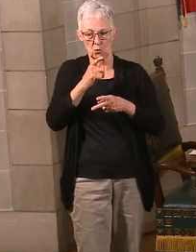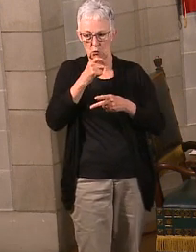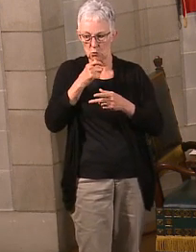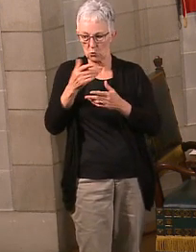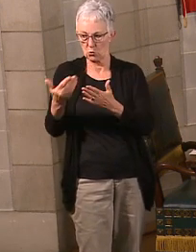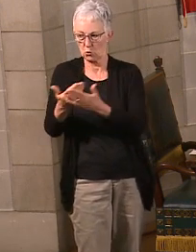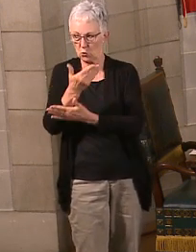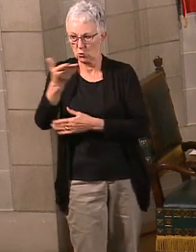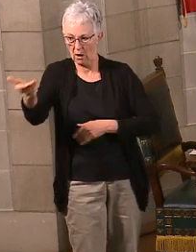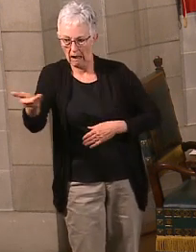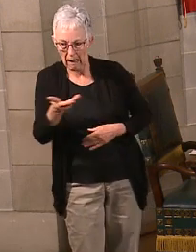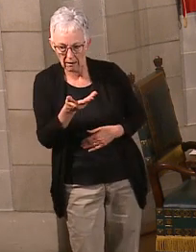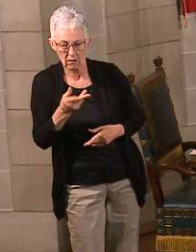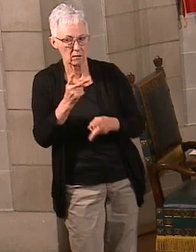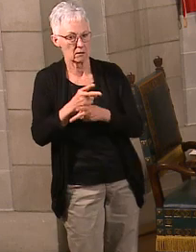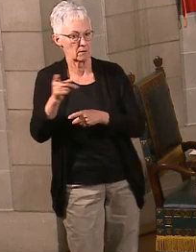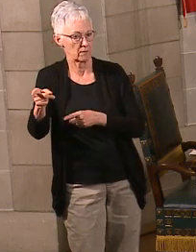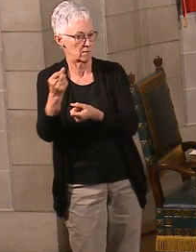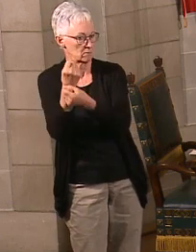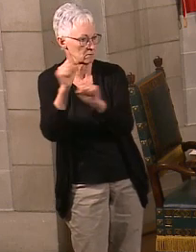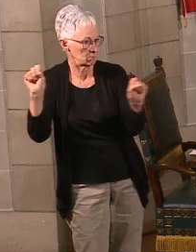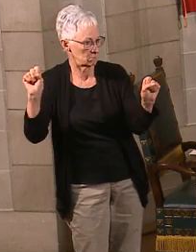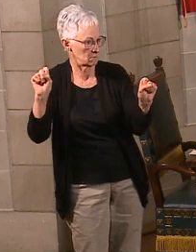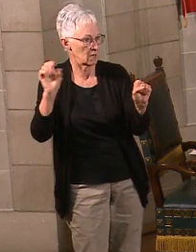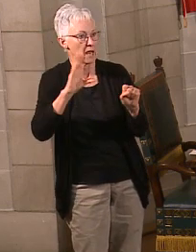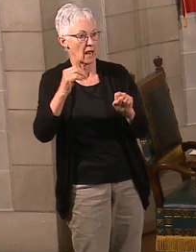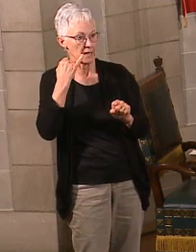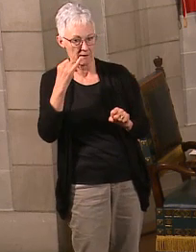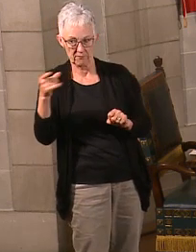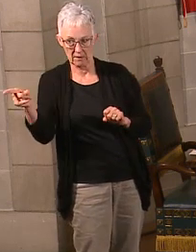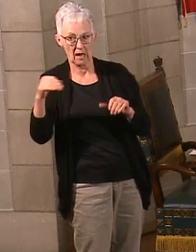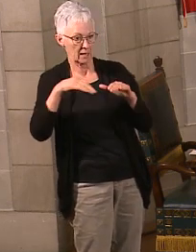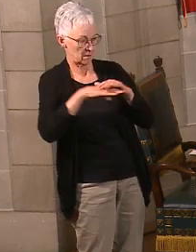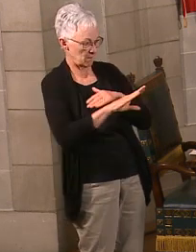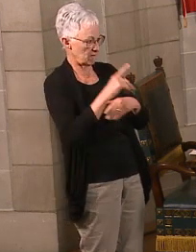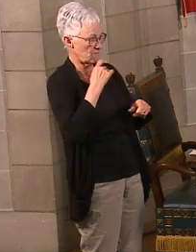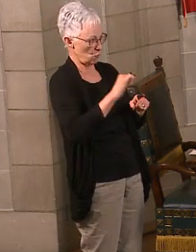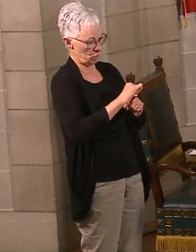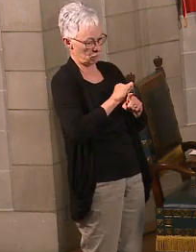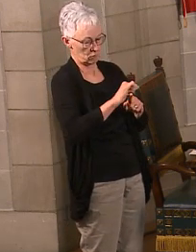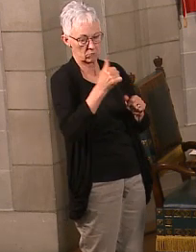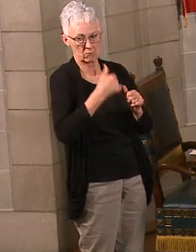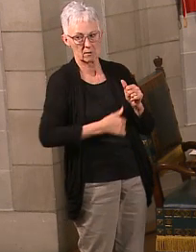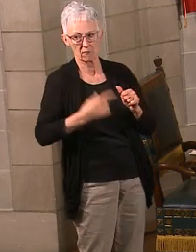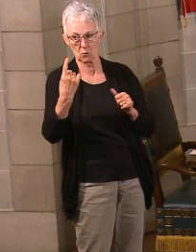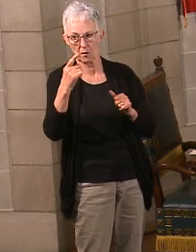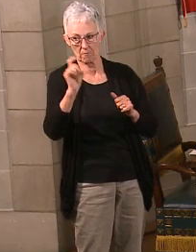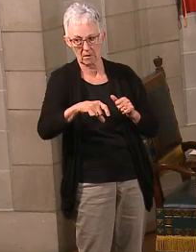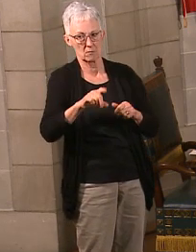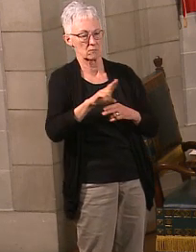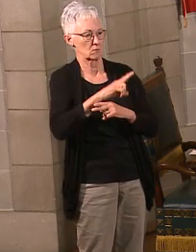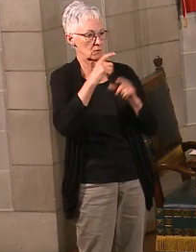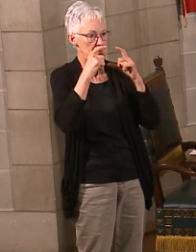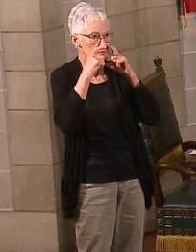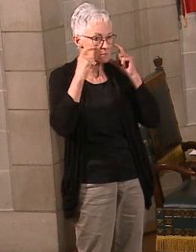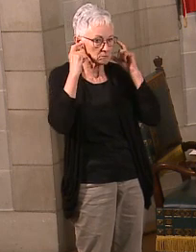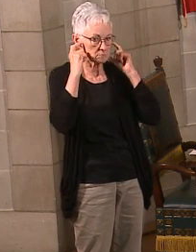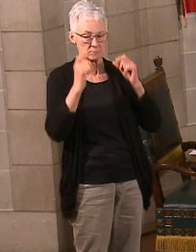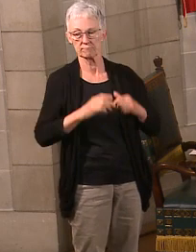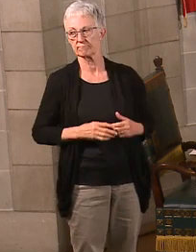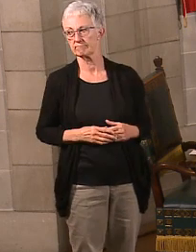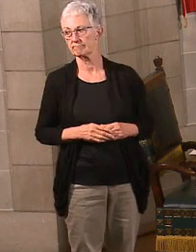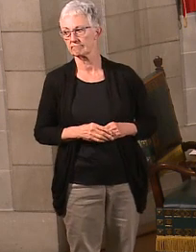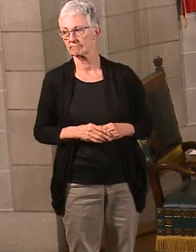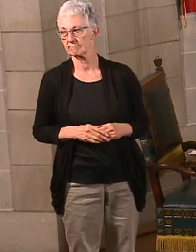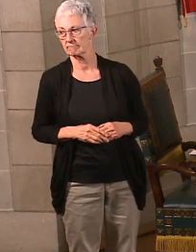and even there, everybody's wearing their barrier mask, as we are in our headquarters building. Secondly, are you seeing an uptick in